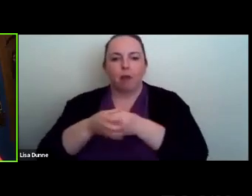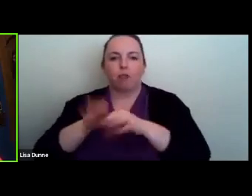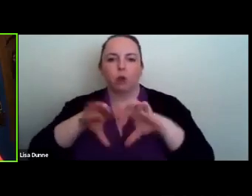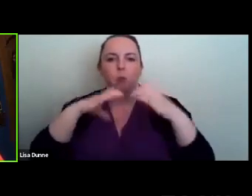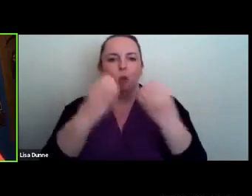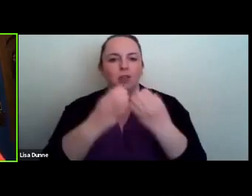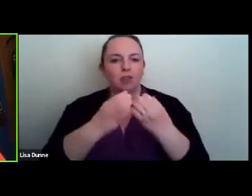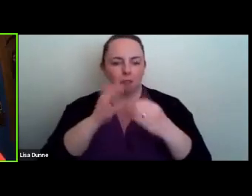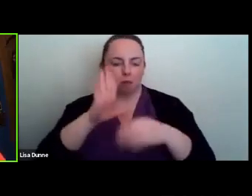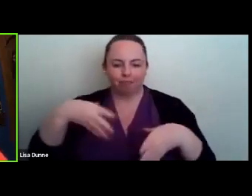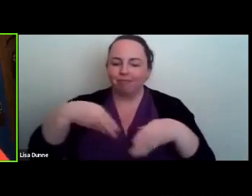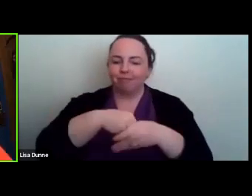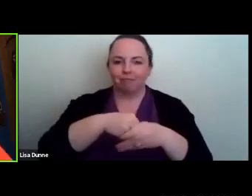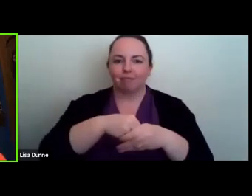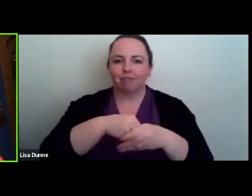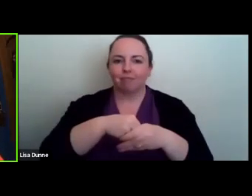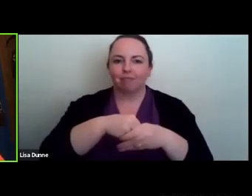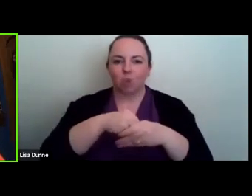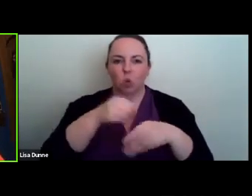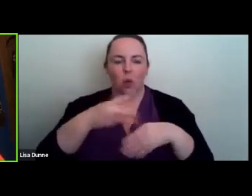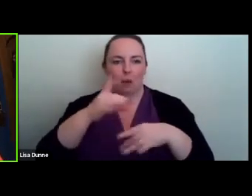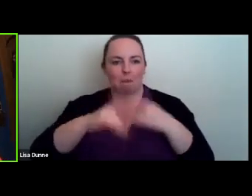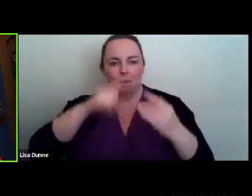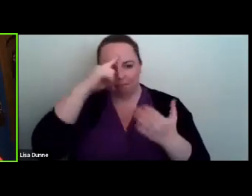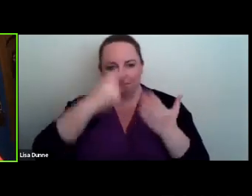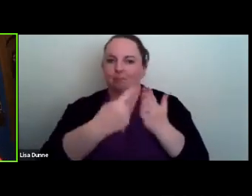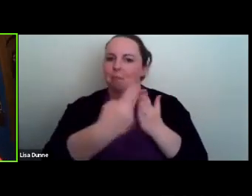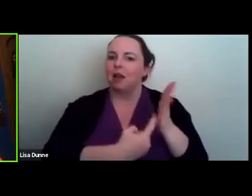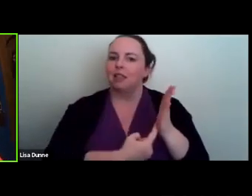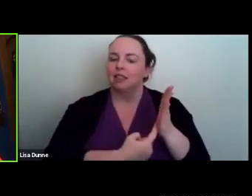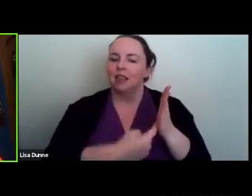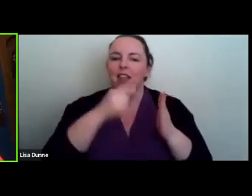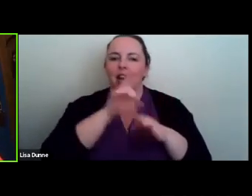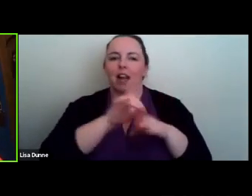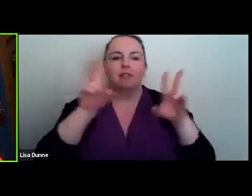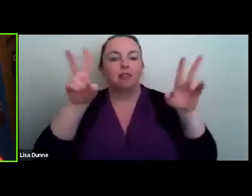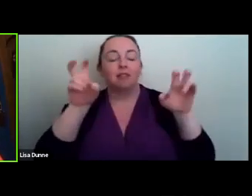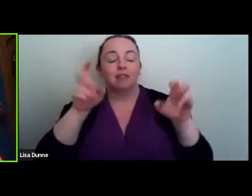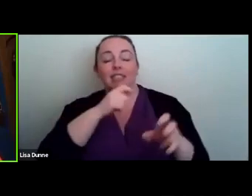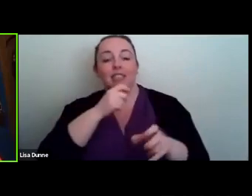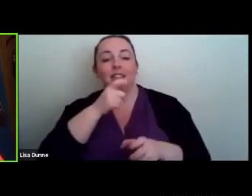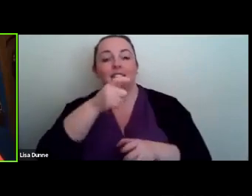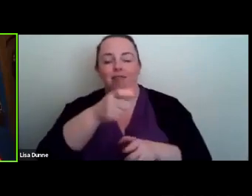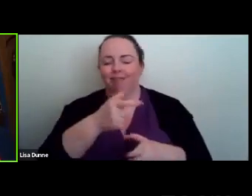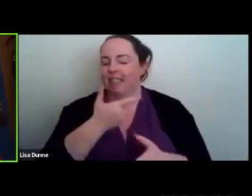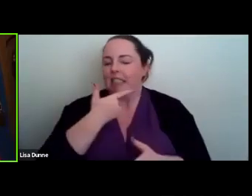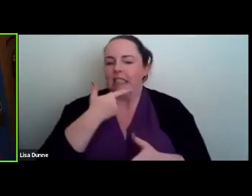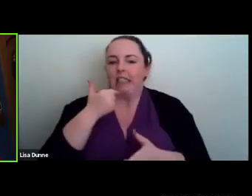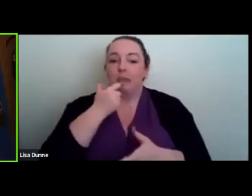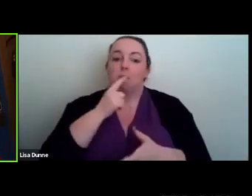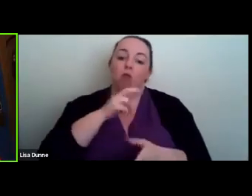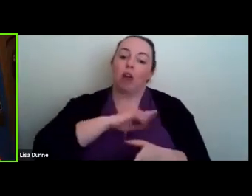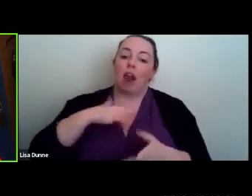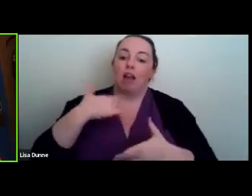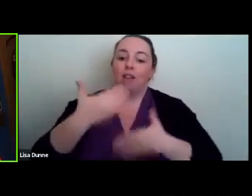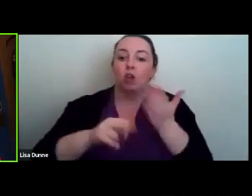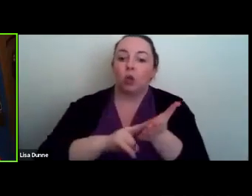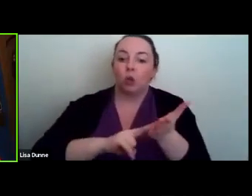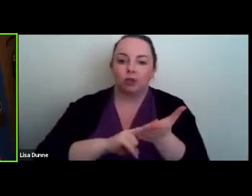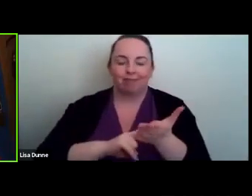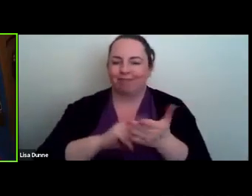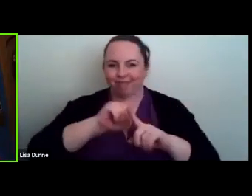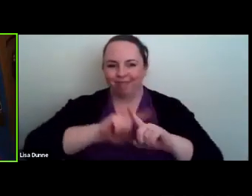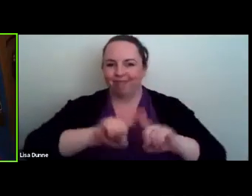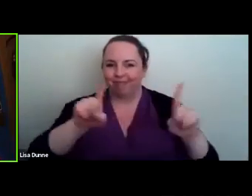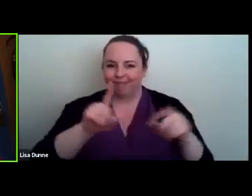large. The iteration of a phrase like that is much simpler than it is in practice. Ensuring that we are including disabled experiences